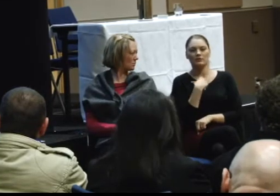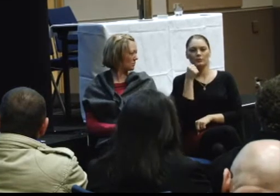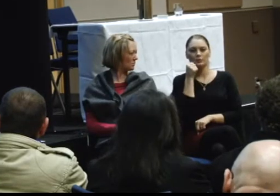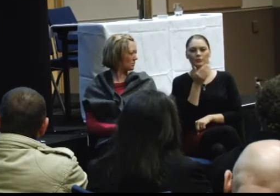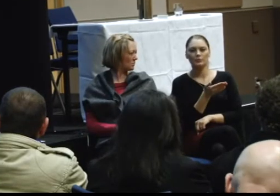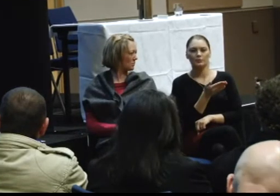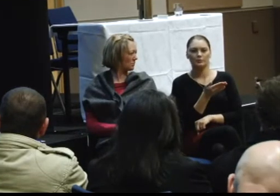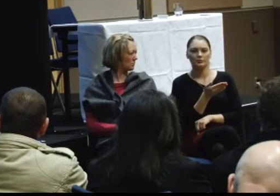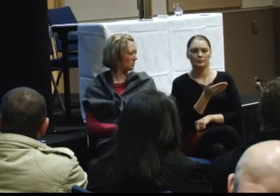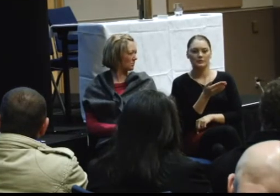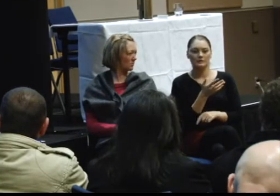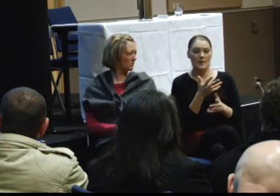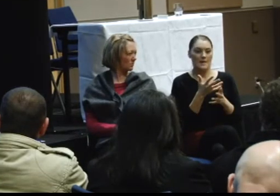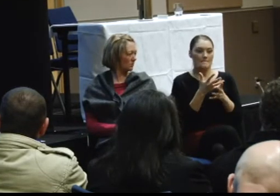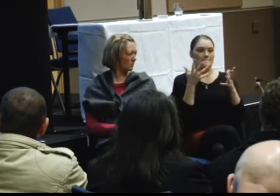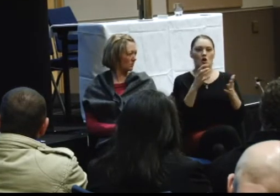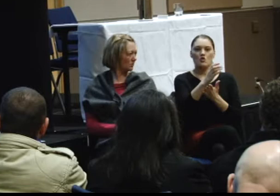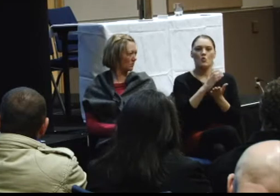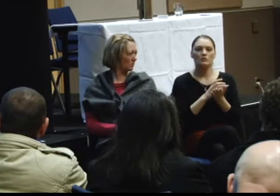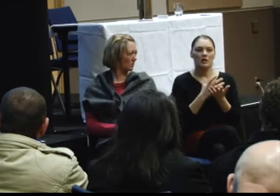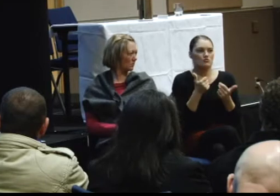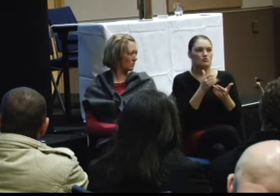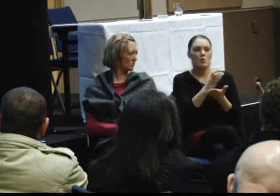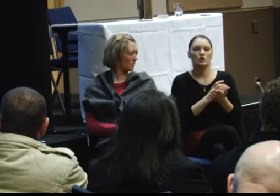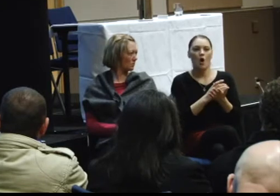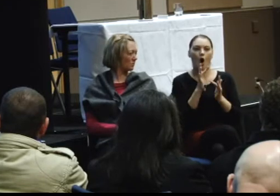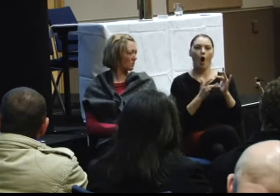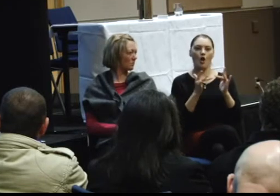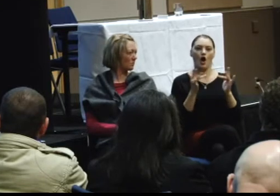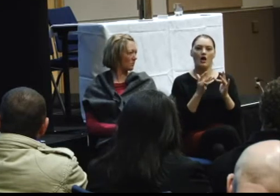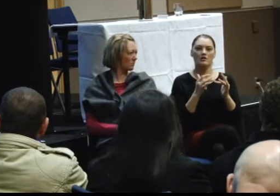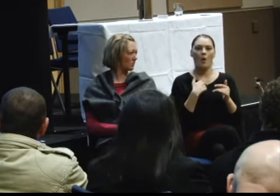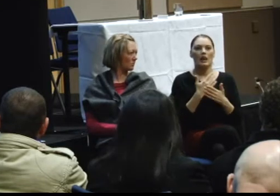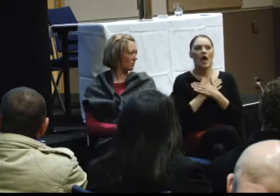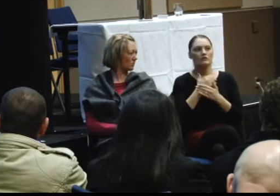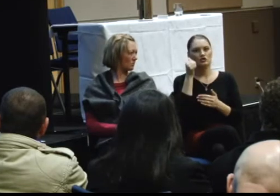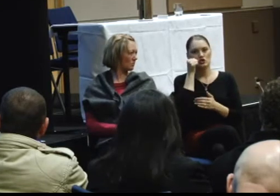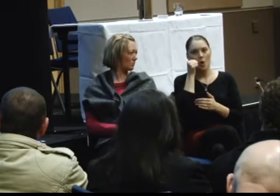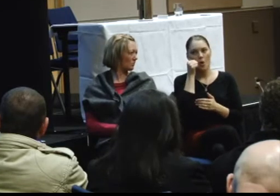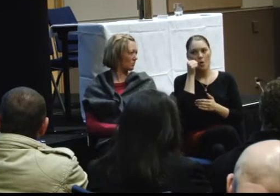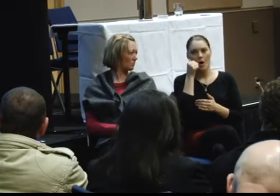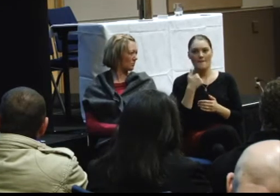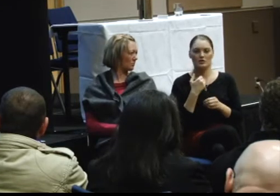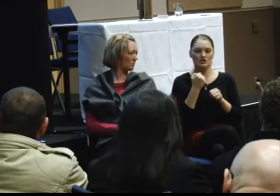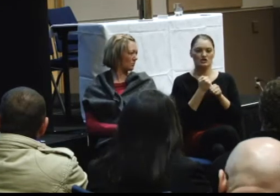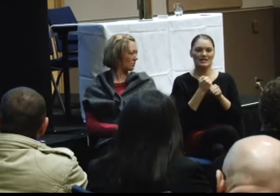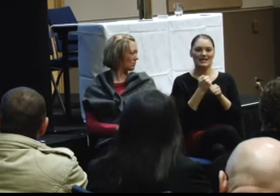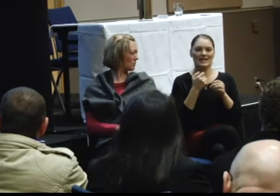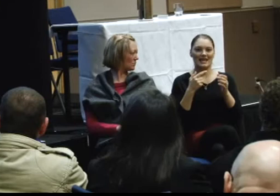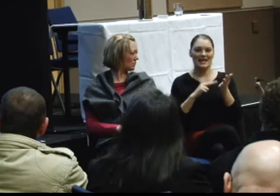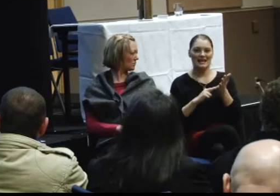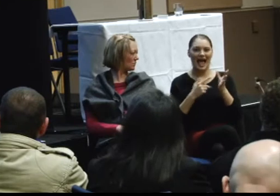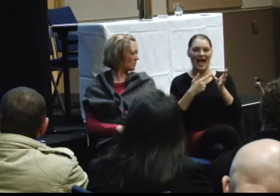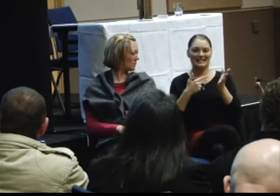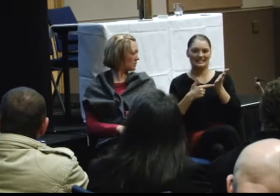there's such a beast, a course online that I can follow, I don't have to reinvent the wheel, I'd love to know. I'm GNAT on Twitter and